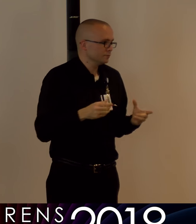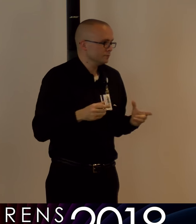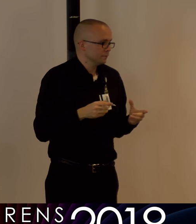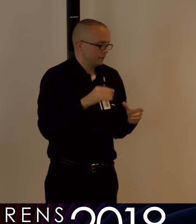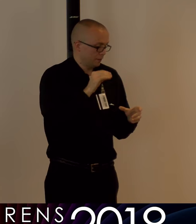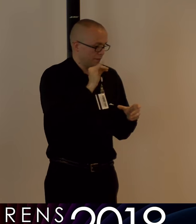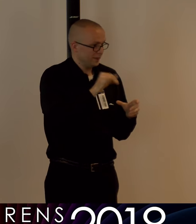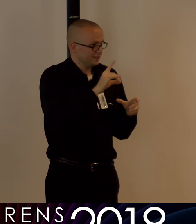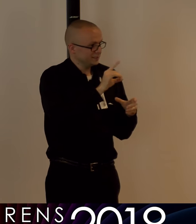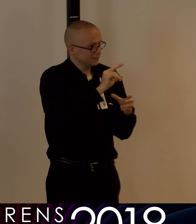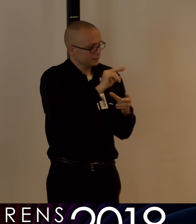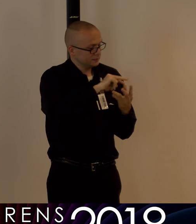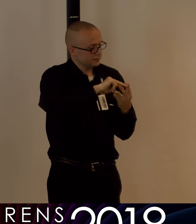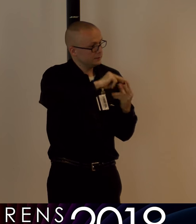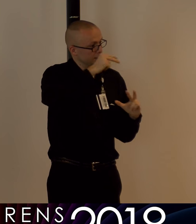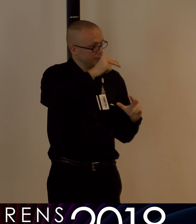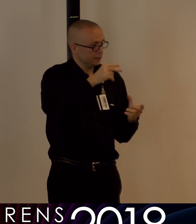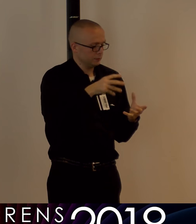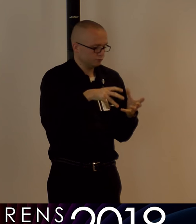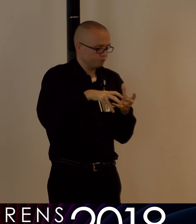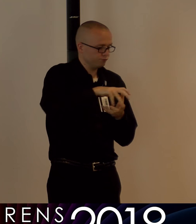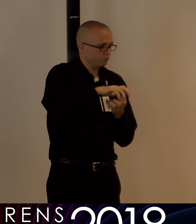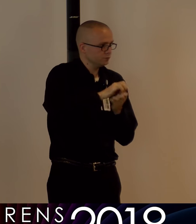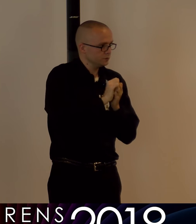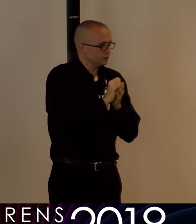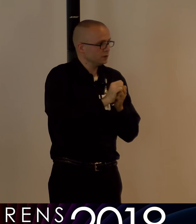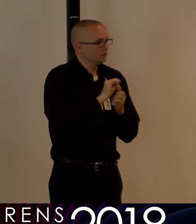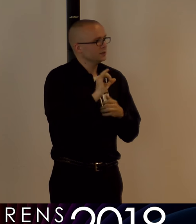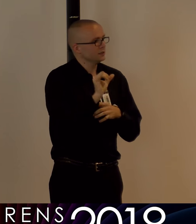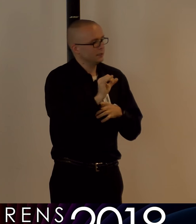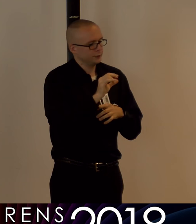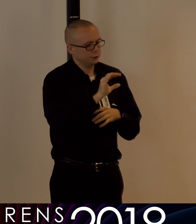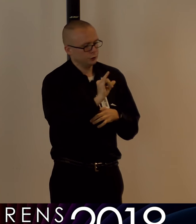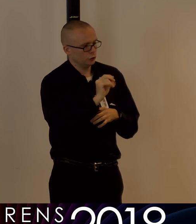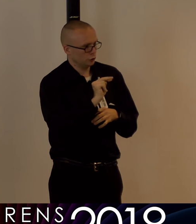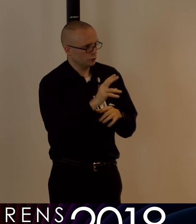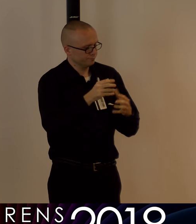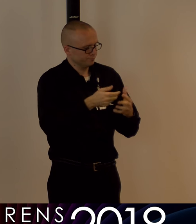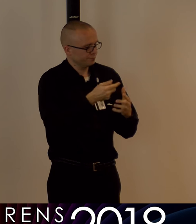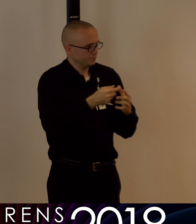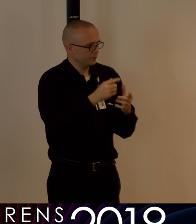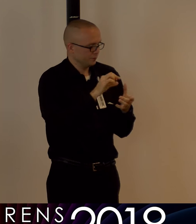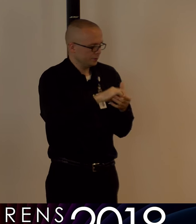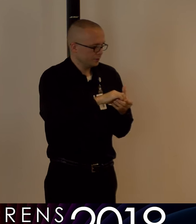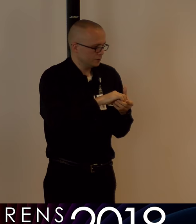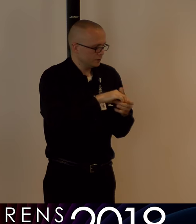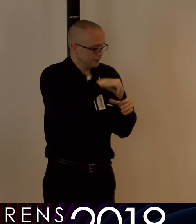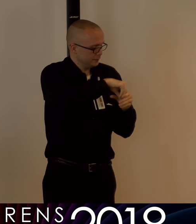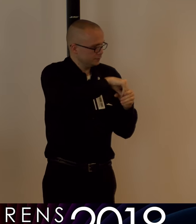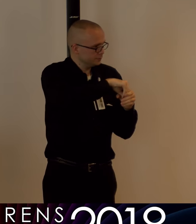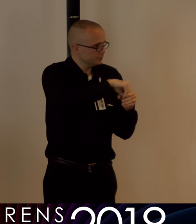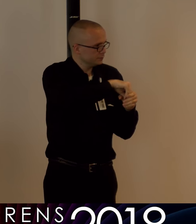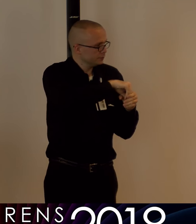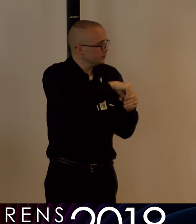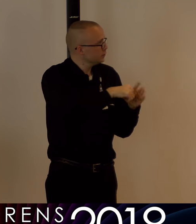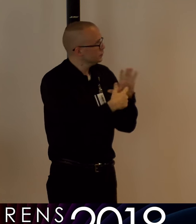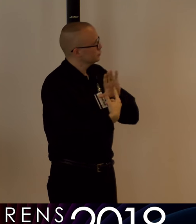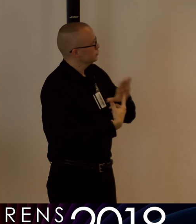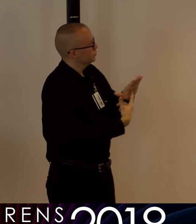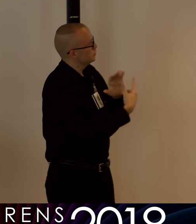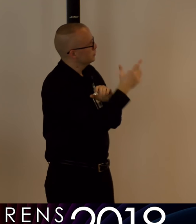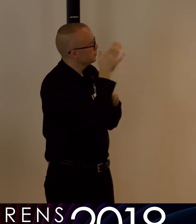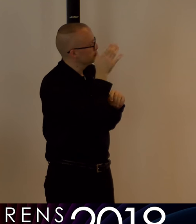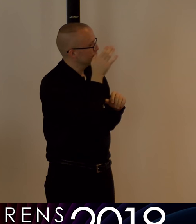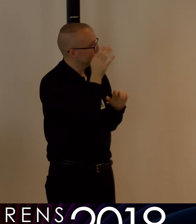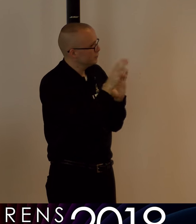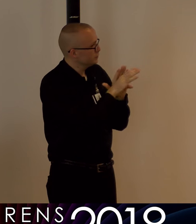all of that DNA has to get bundled up together like a ball of yarn in the nucleus. So shown here in this